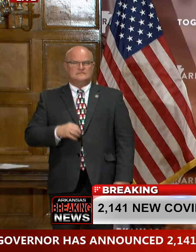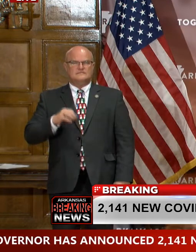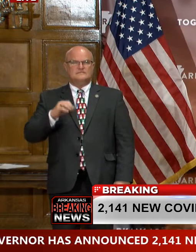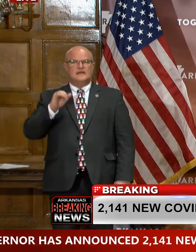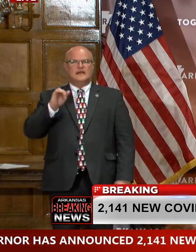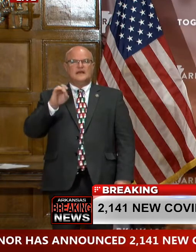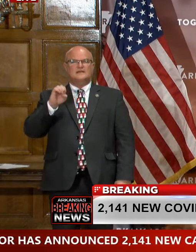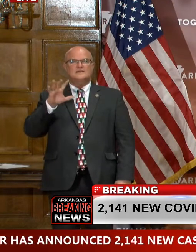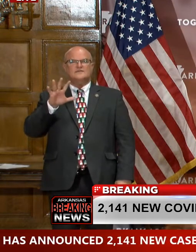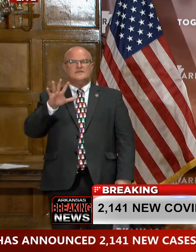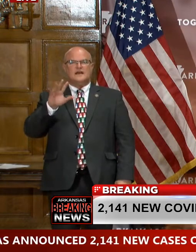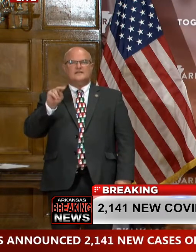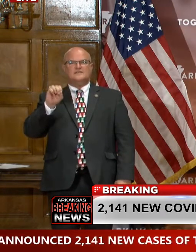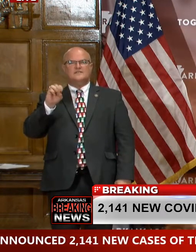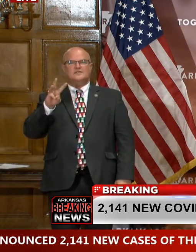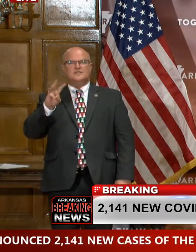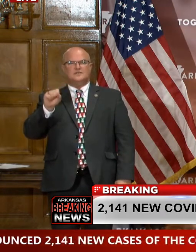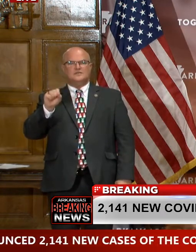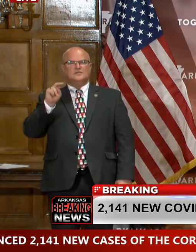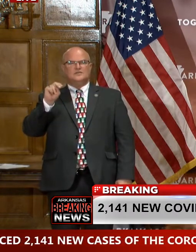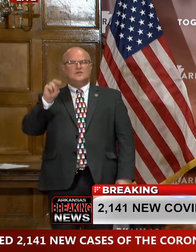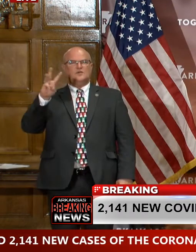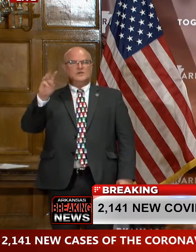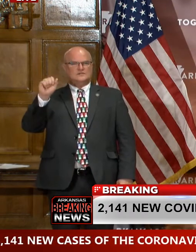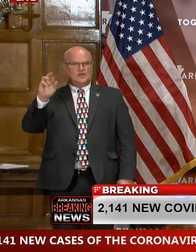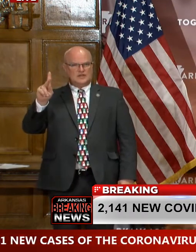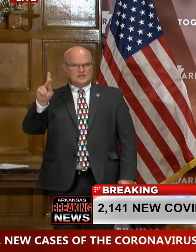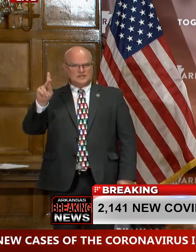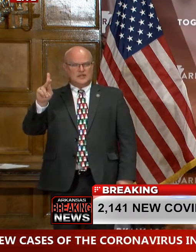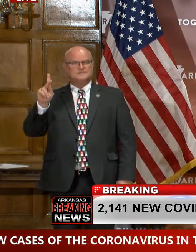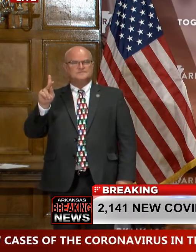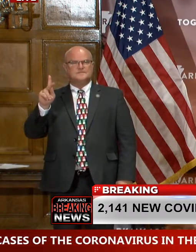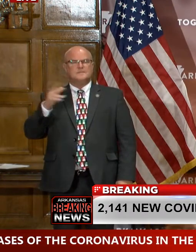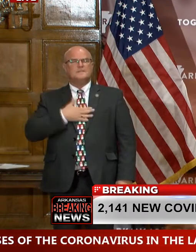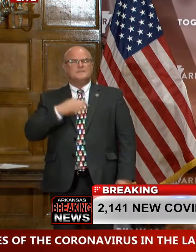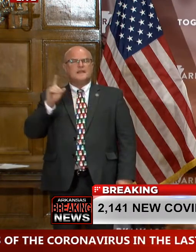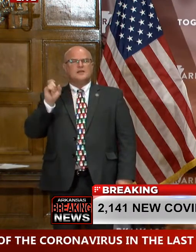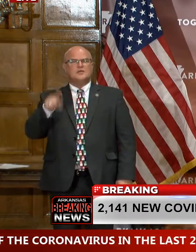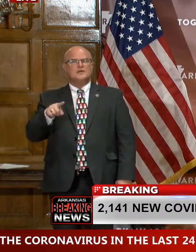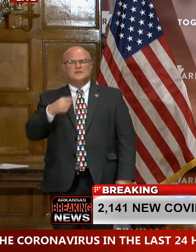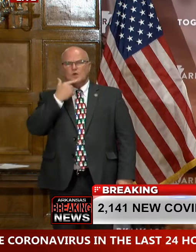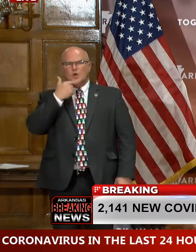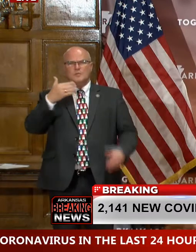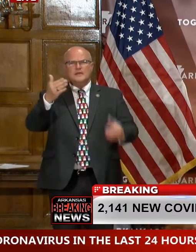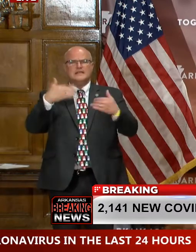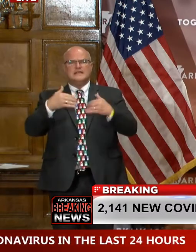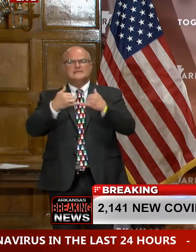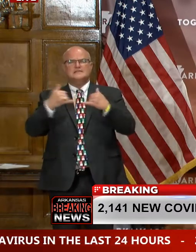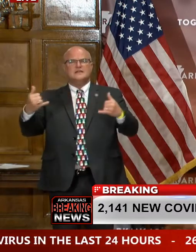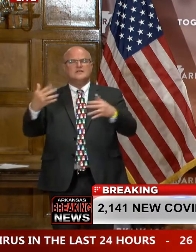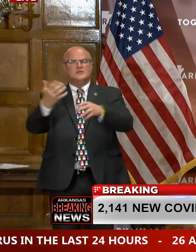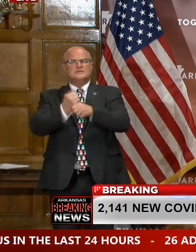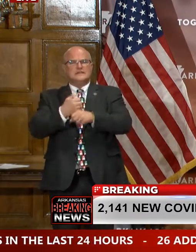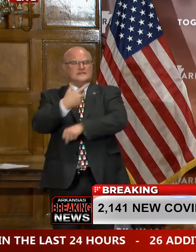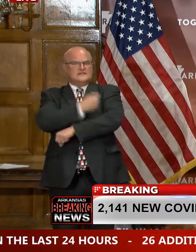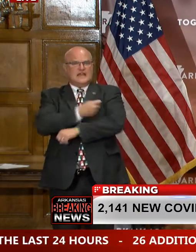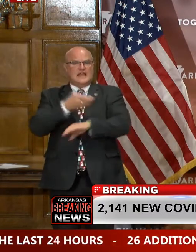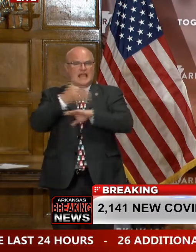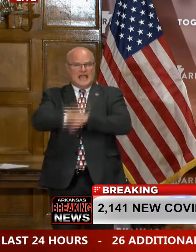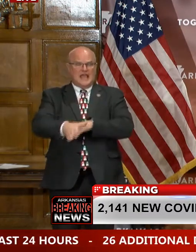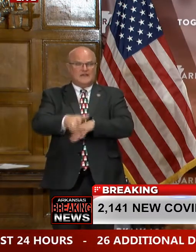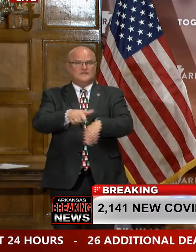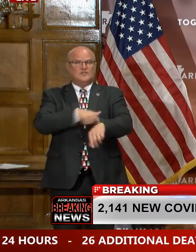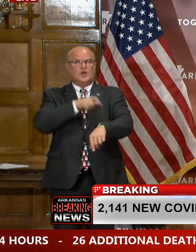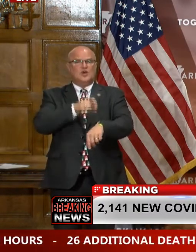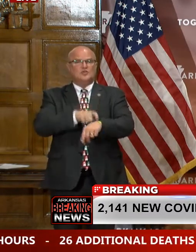News, KFSM in Northwest Arkansas in the River Valley. My question is, who will be next in line to receive the vaccine after long-term